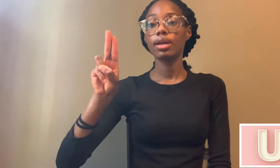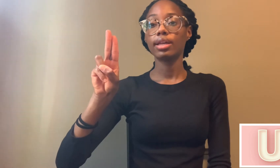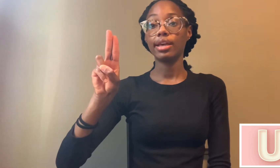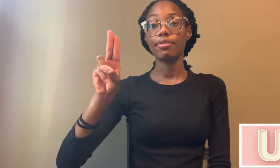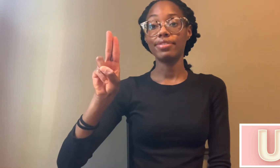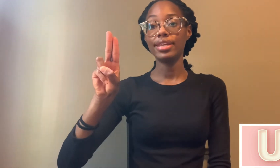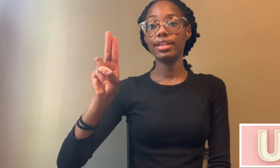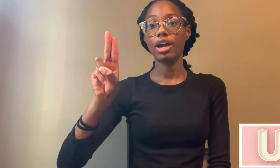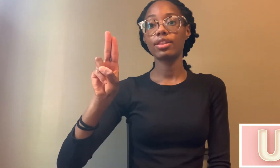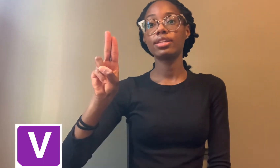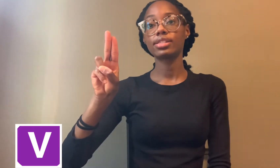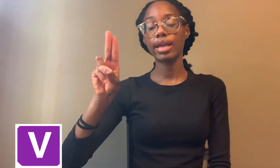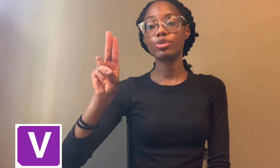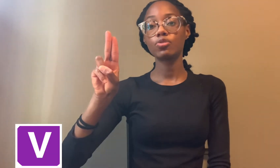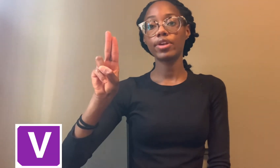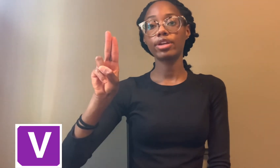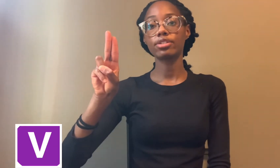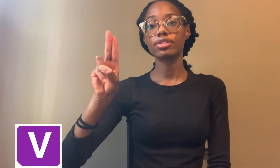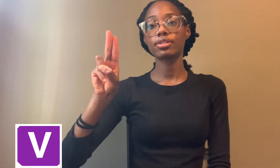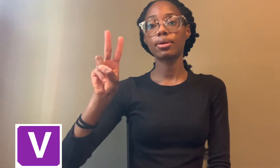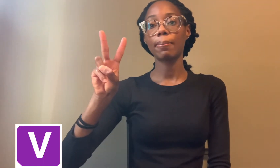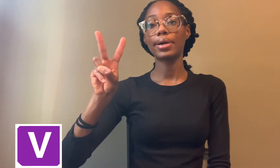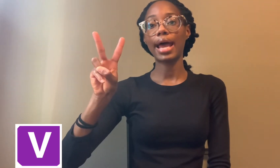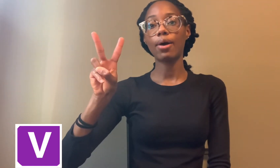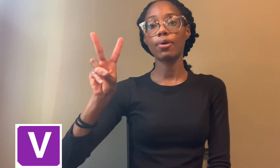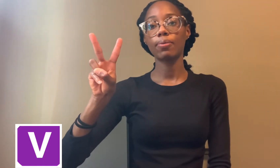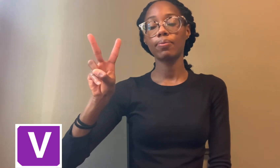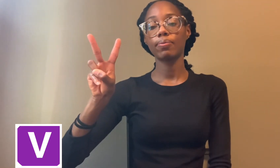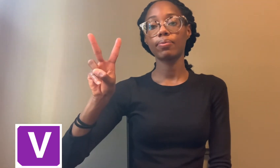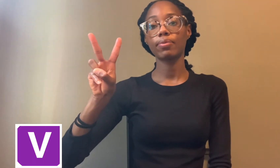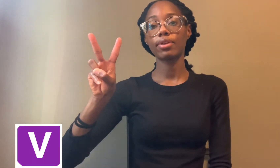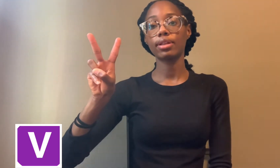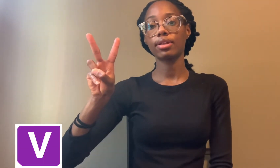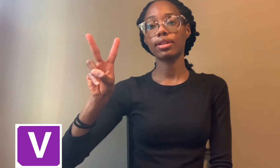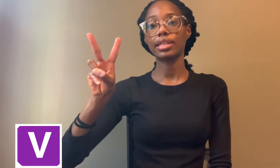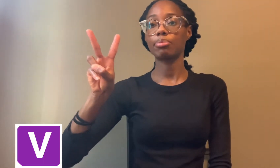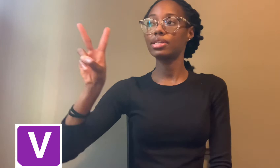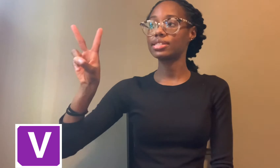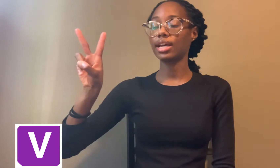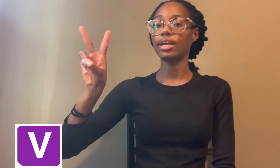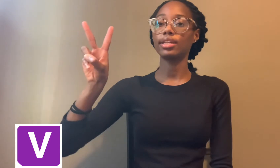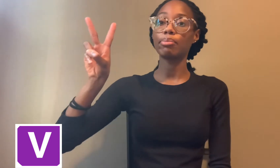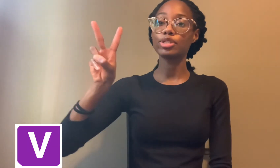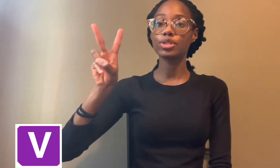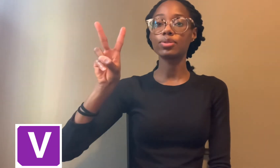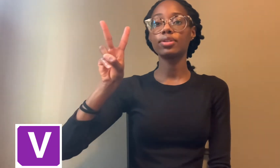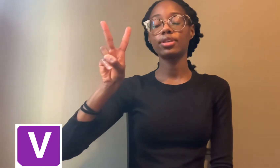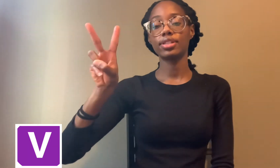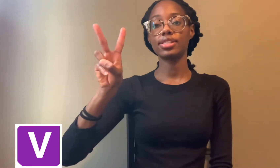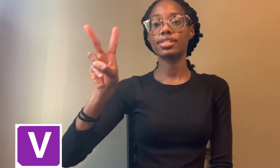Now V are these same two fingers, but out. Like the peace sign, number 2. This is a